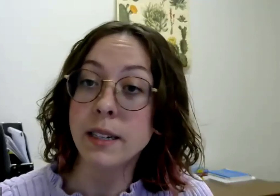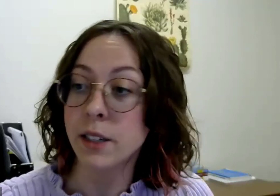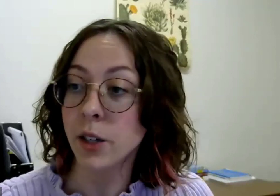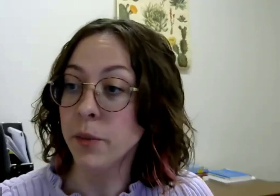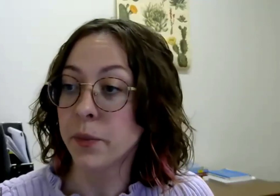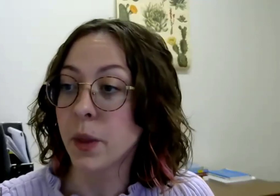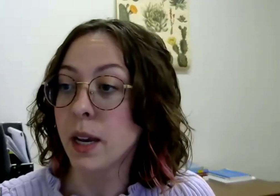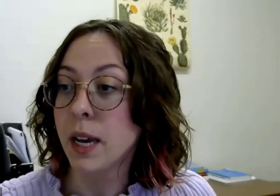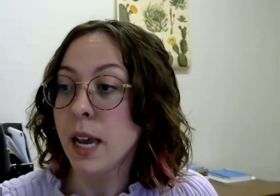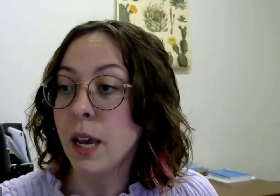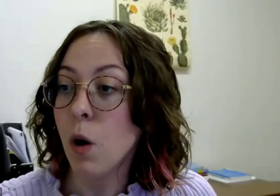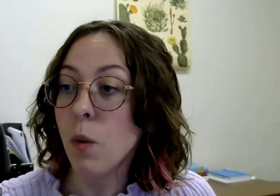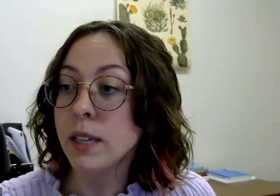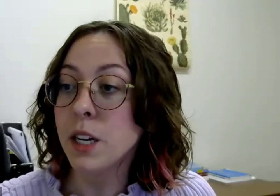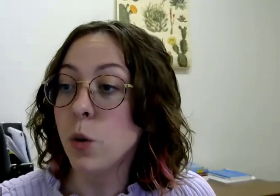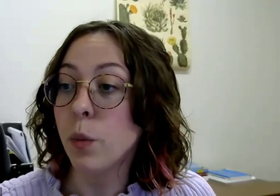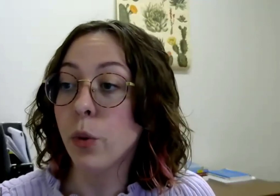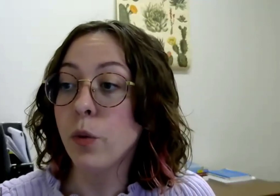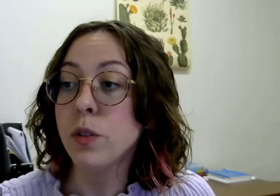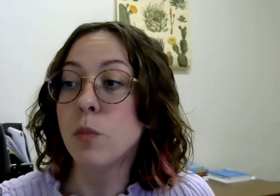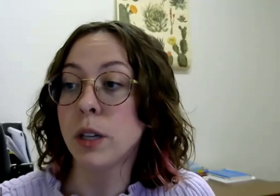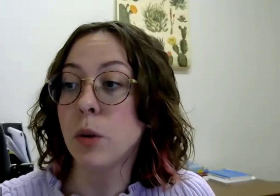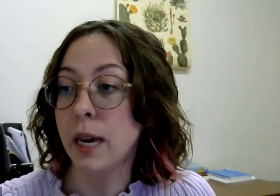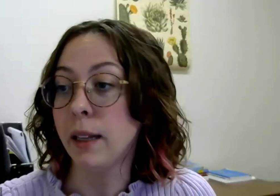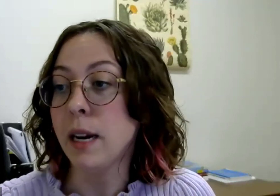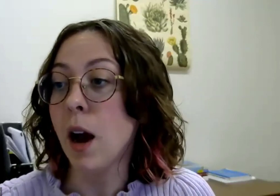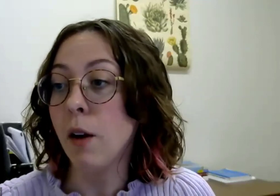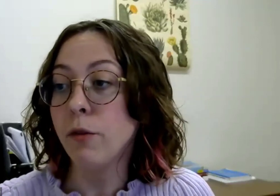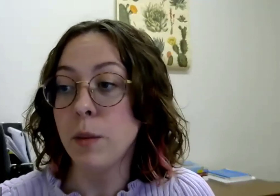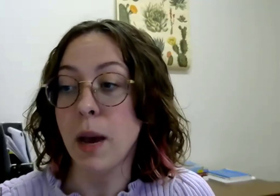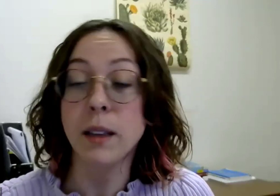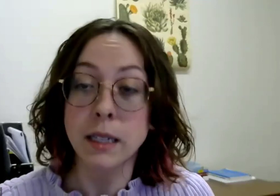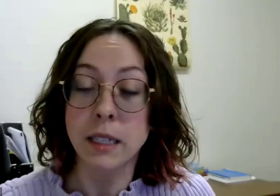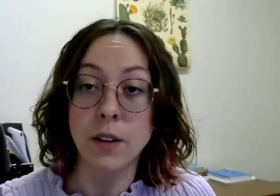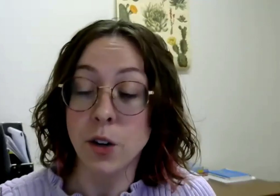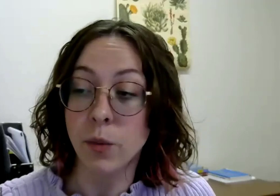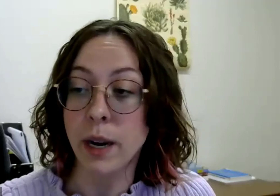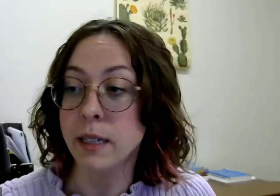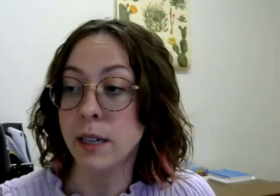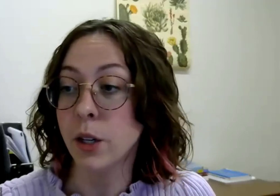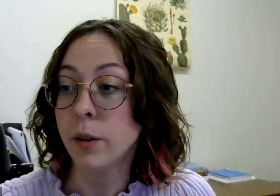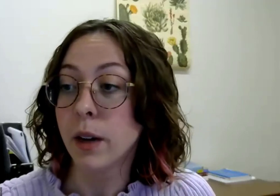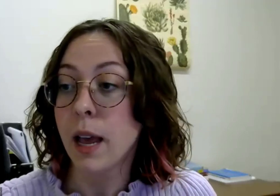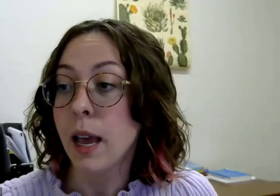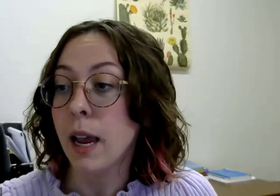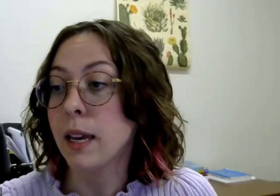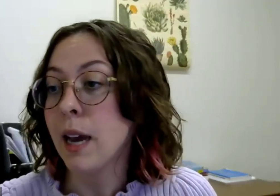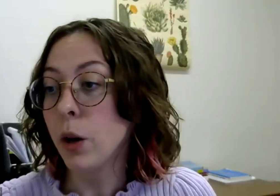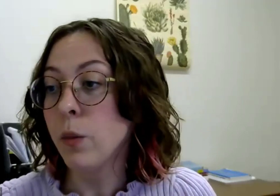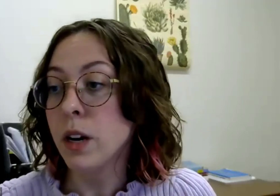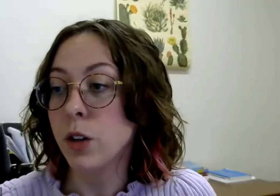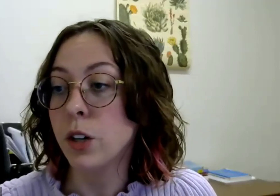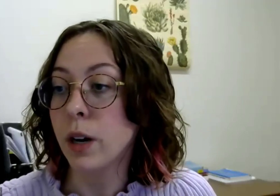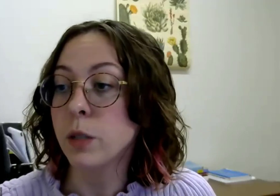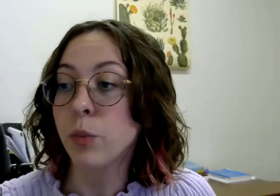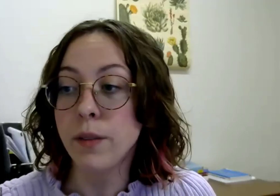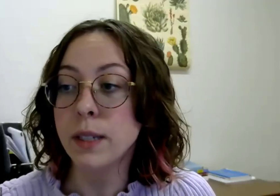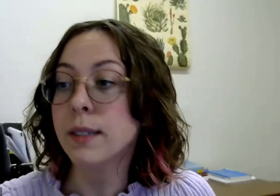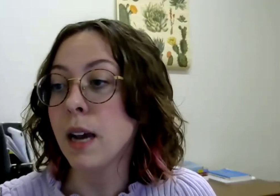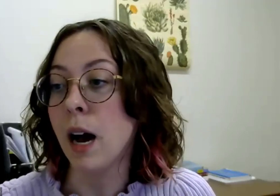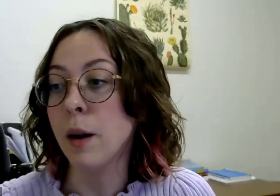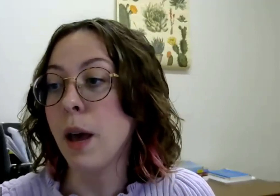your writing center? In what ways can you improve the multimodality of feedback that is given in your writing center? And how can we